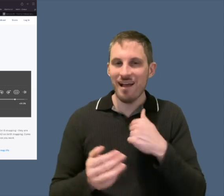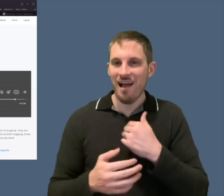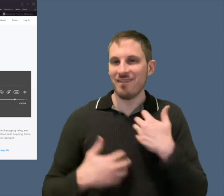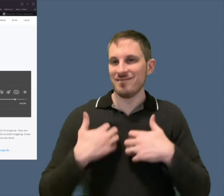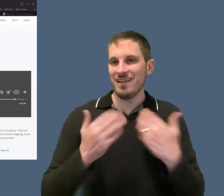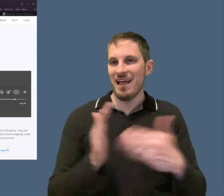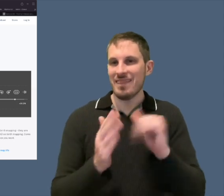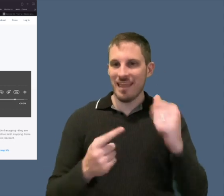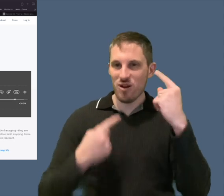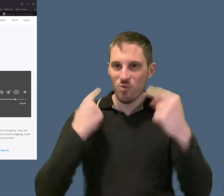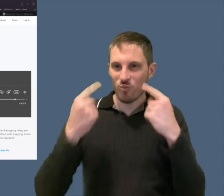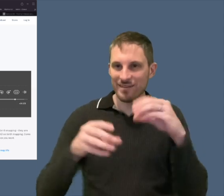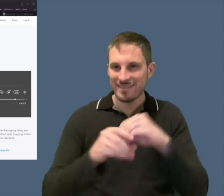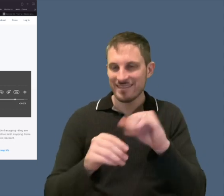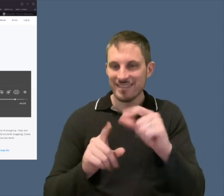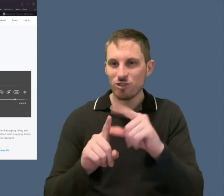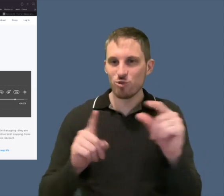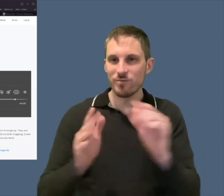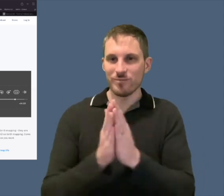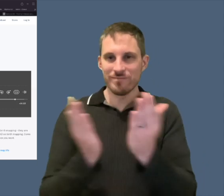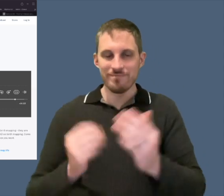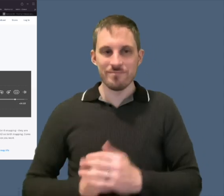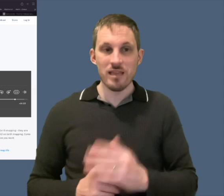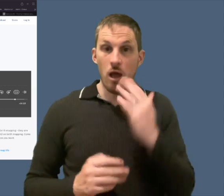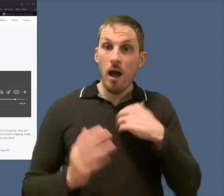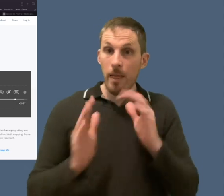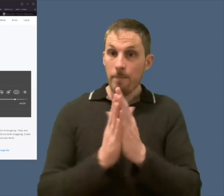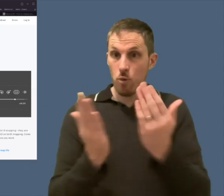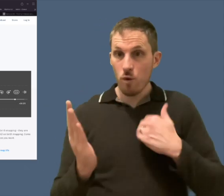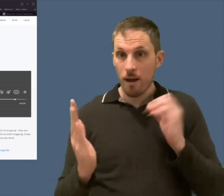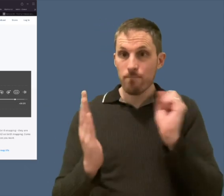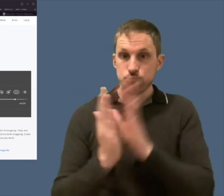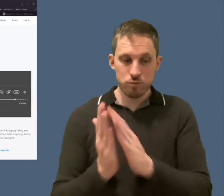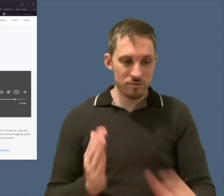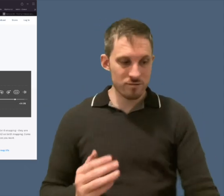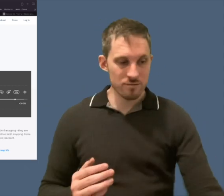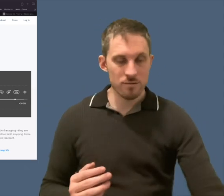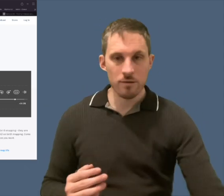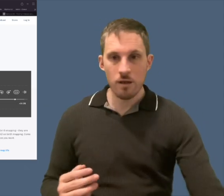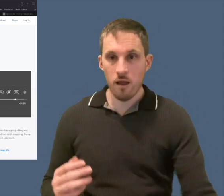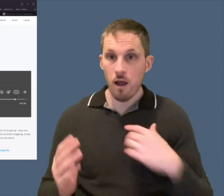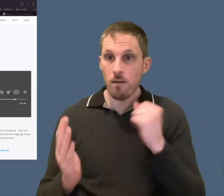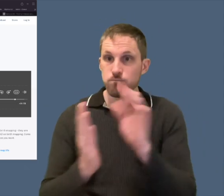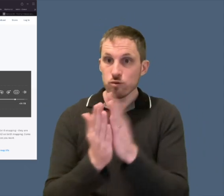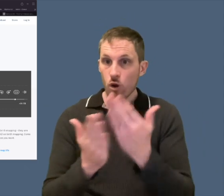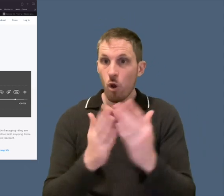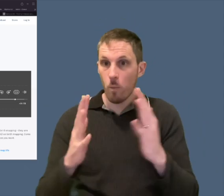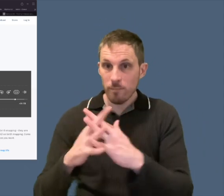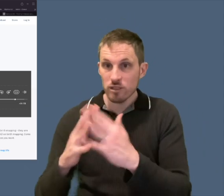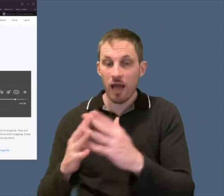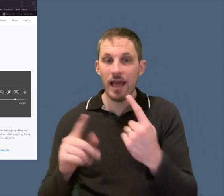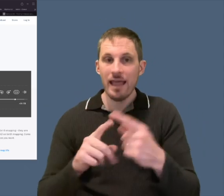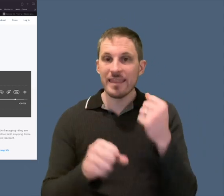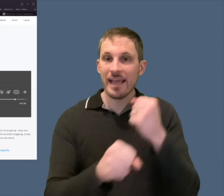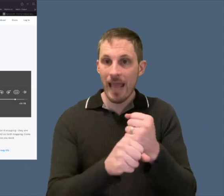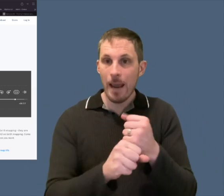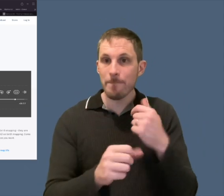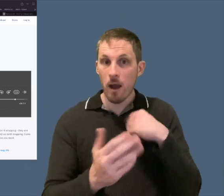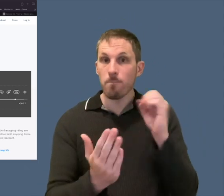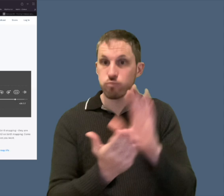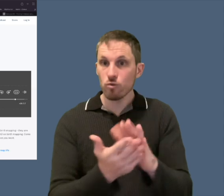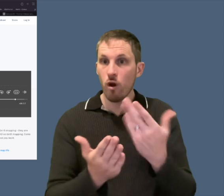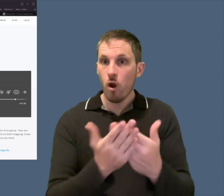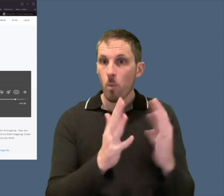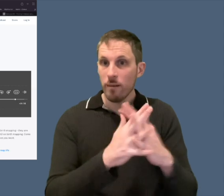really excited about that. So I put the book and the game on the website because if you go to a bookshop, you can flick through a book.